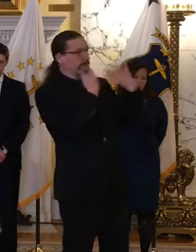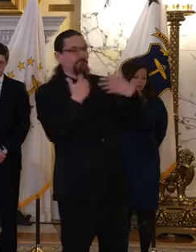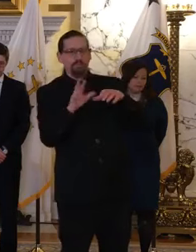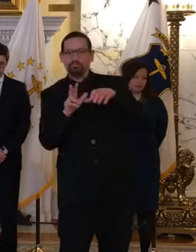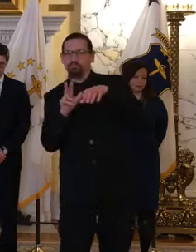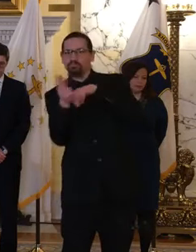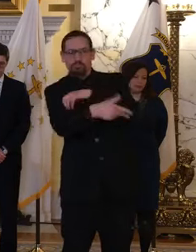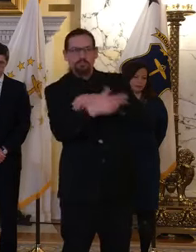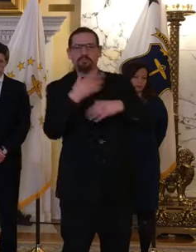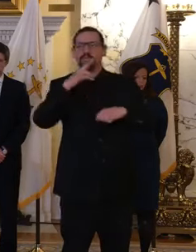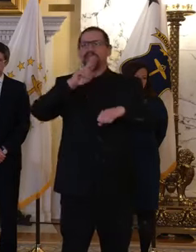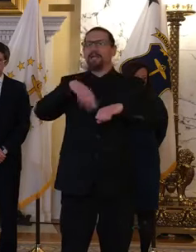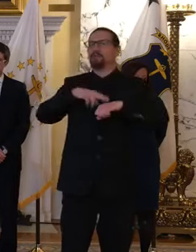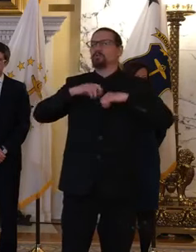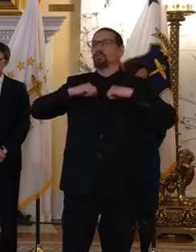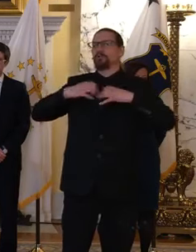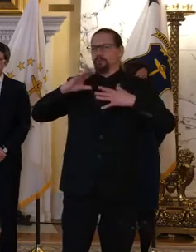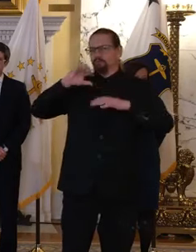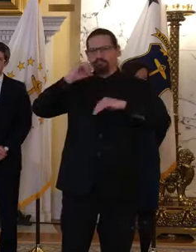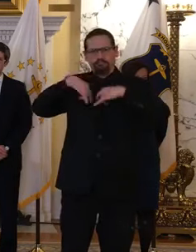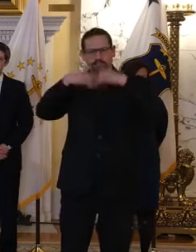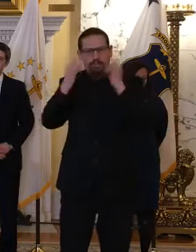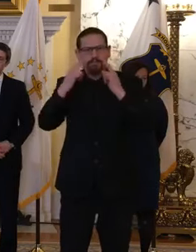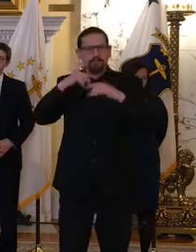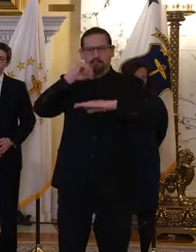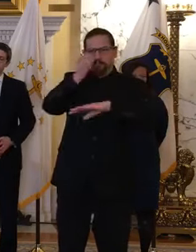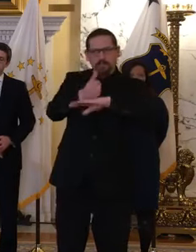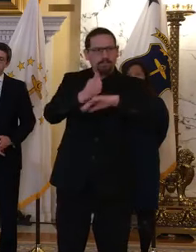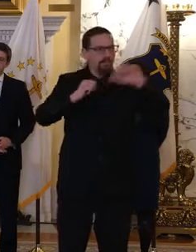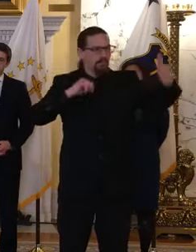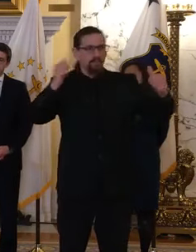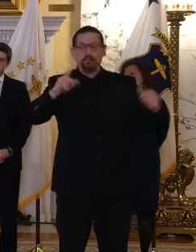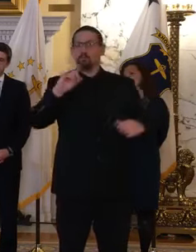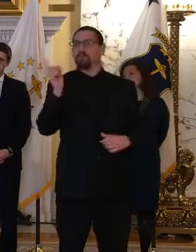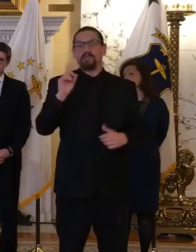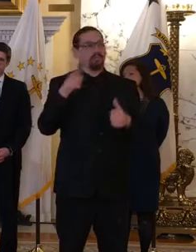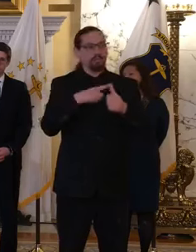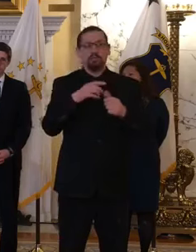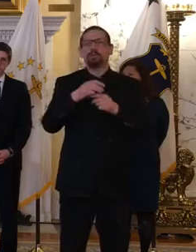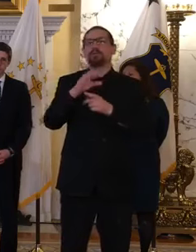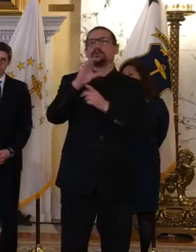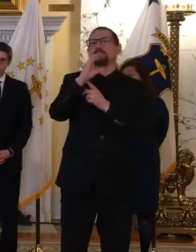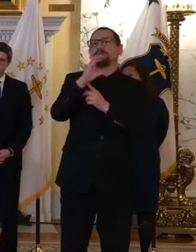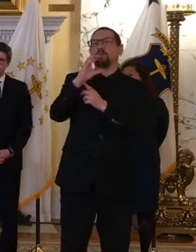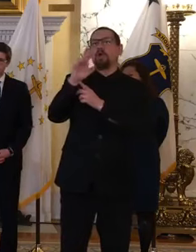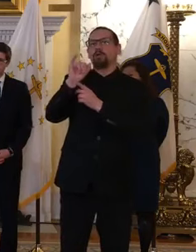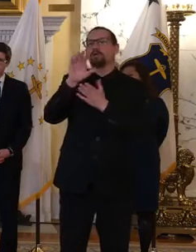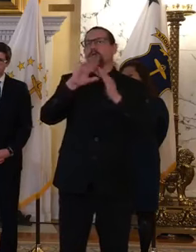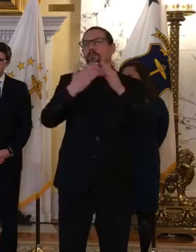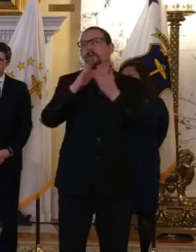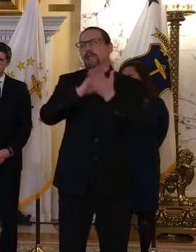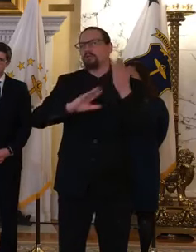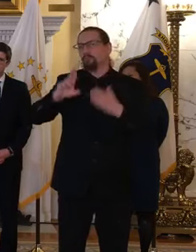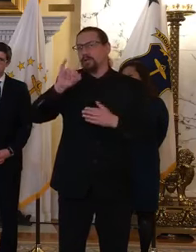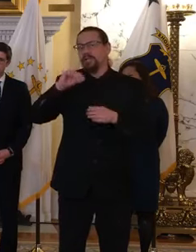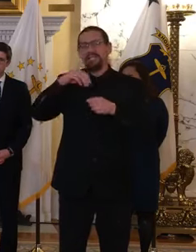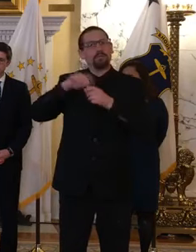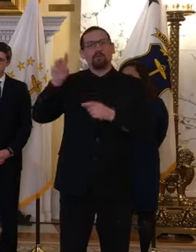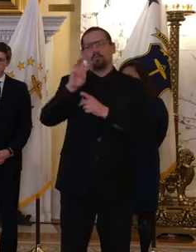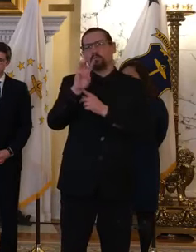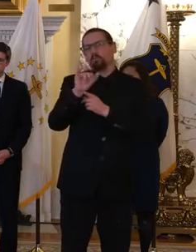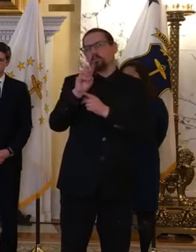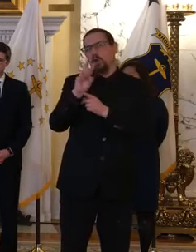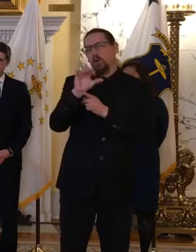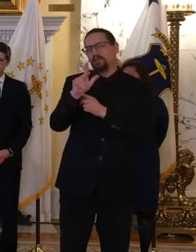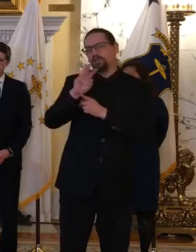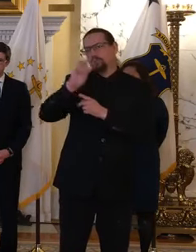RIC. I want to make something very, very clear. This is good news. This is great news. And thank you to the Department of Health, the National